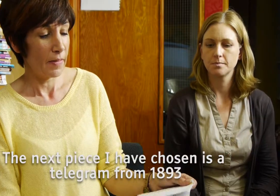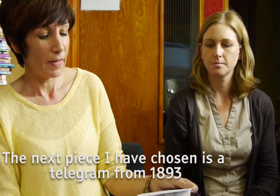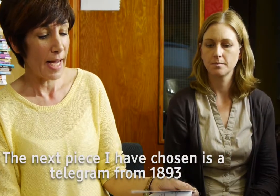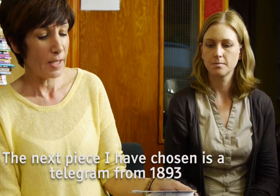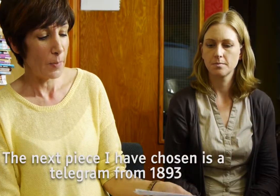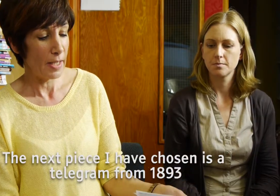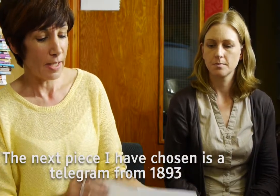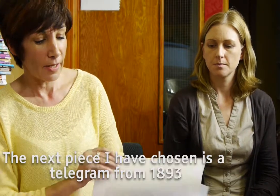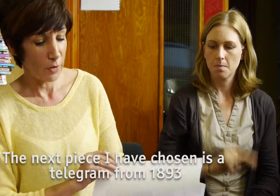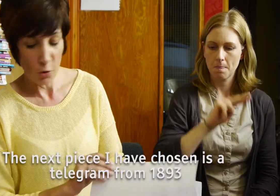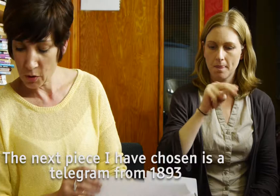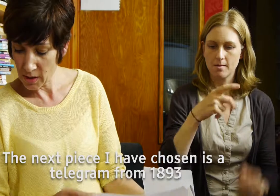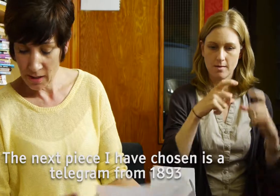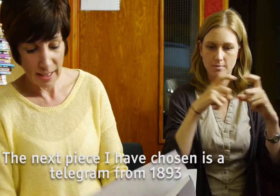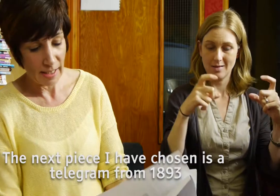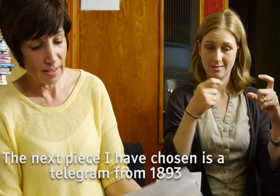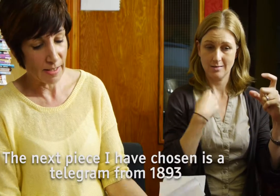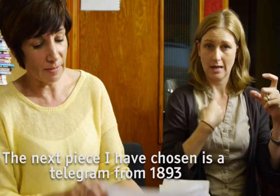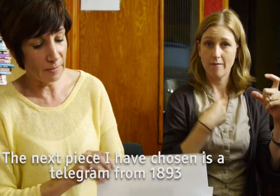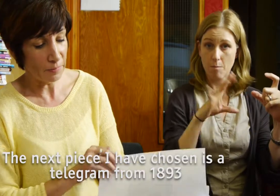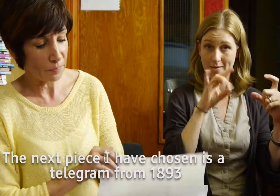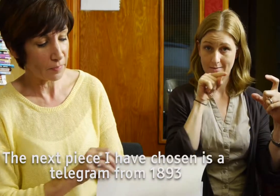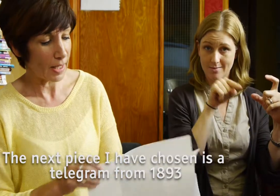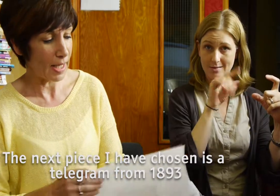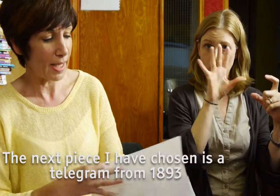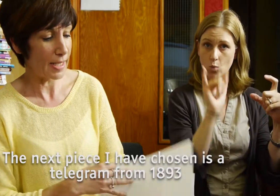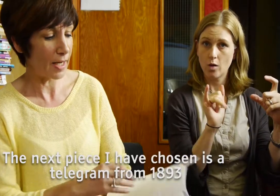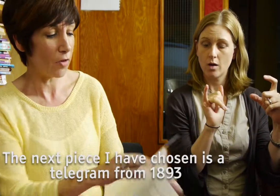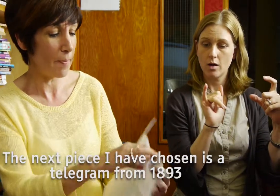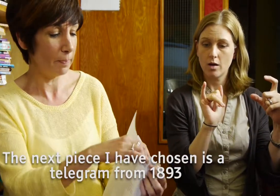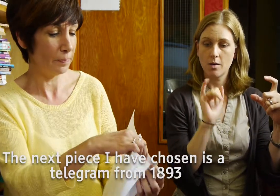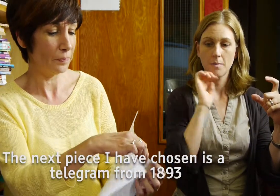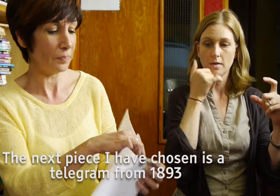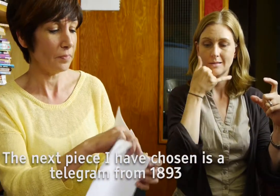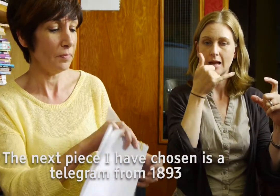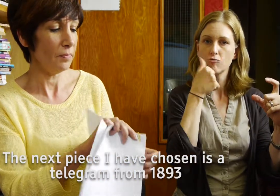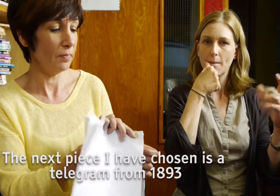The next piece I have chosen is a telegram.